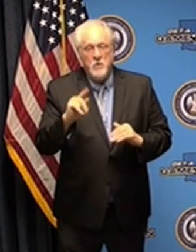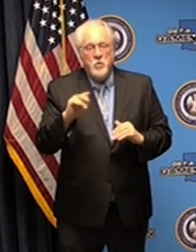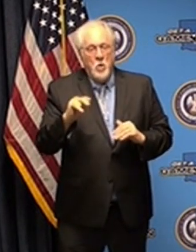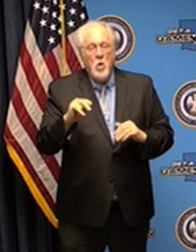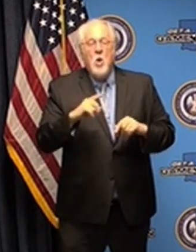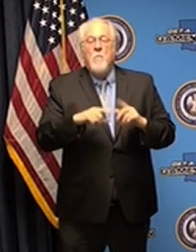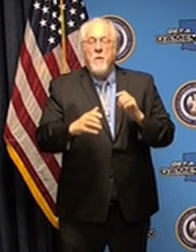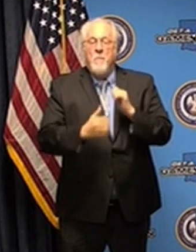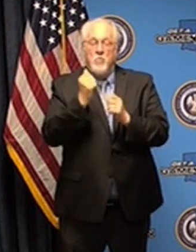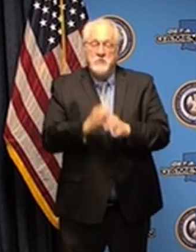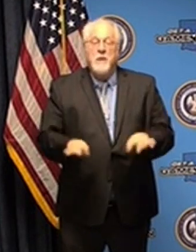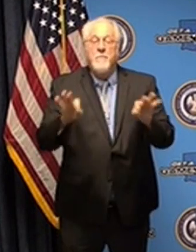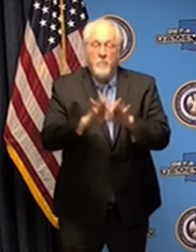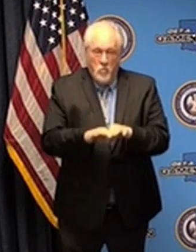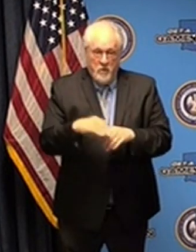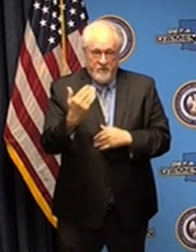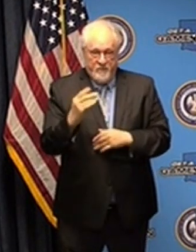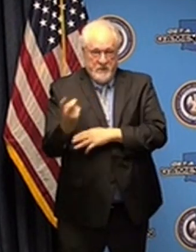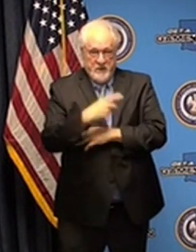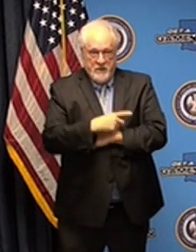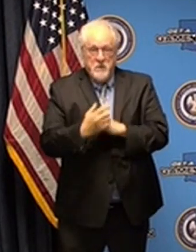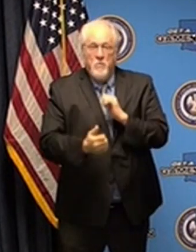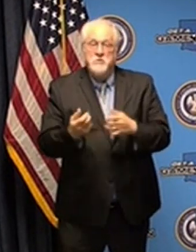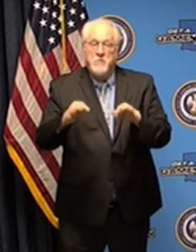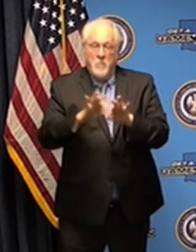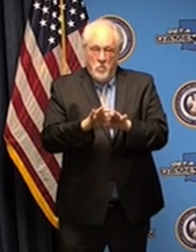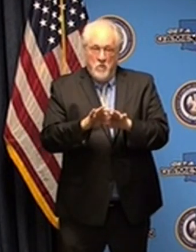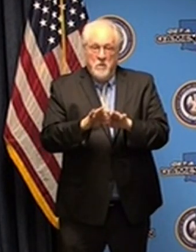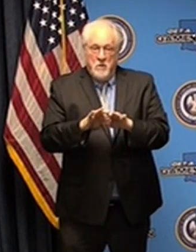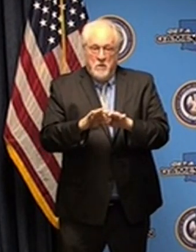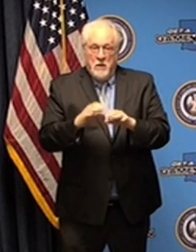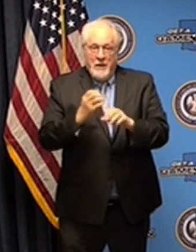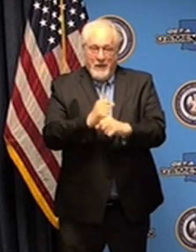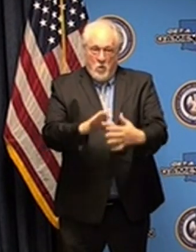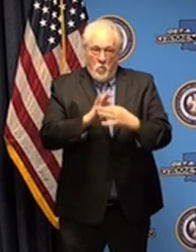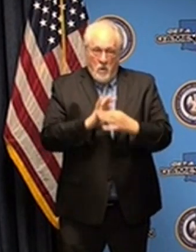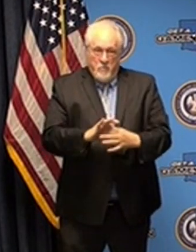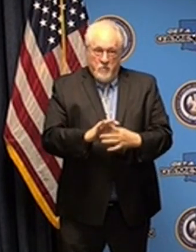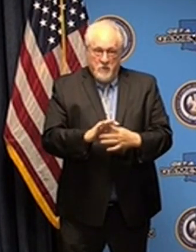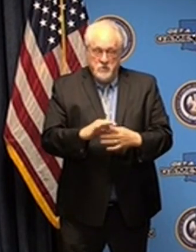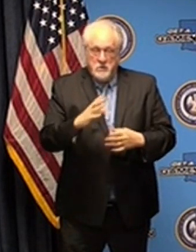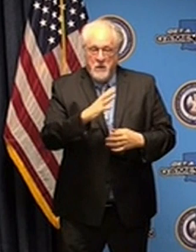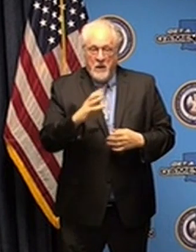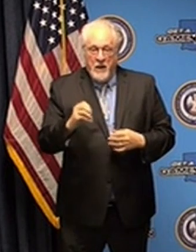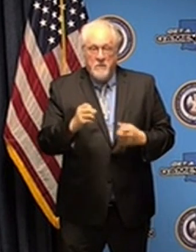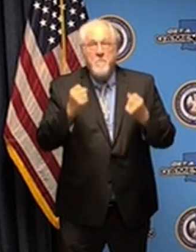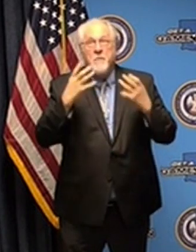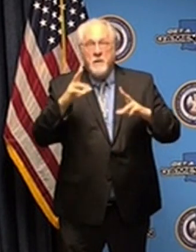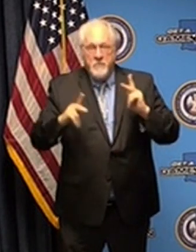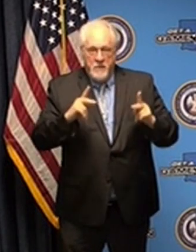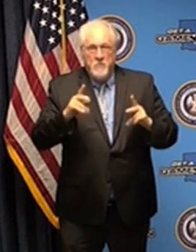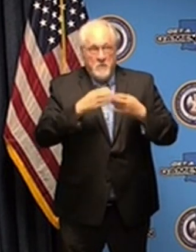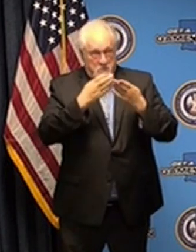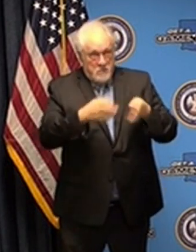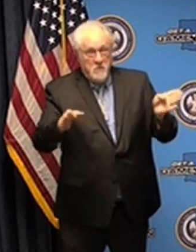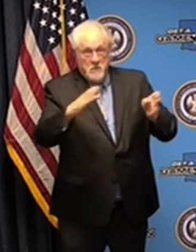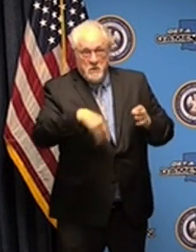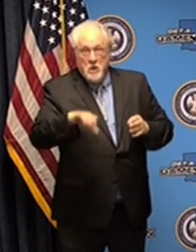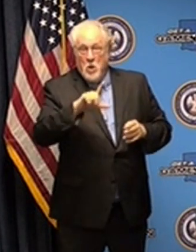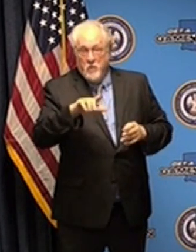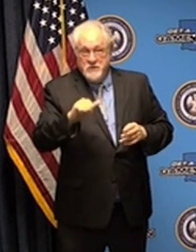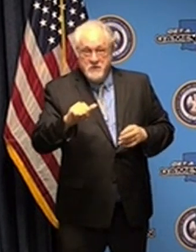do these things, but they're the most important. And it's most important that we get is cooperation and as many people in the public here